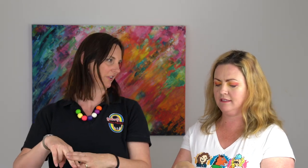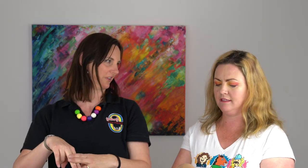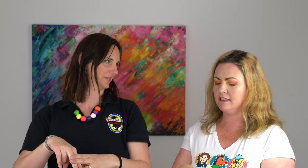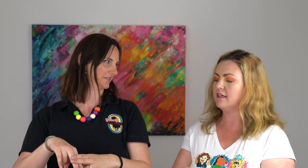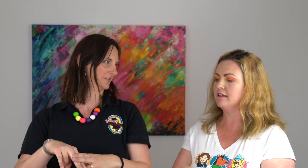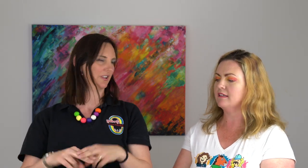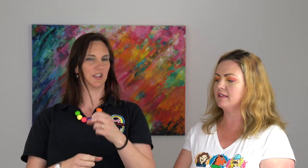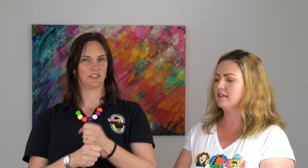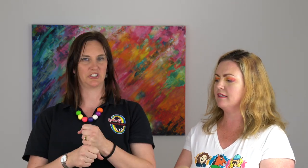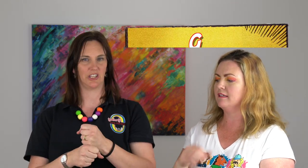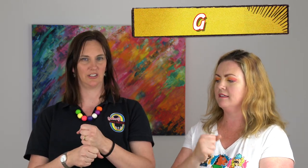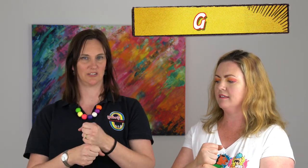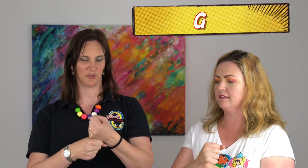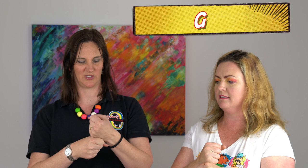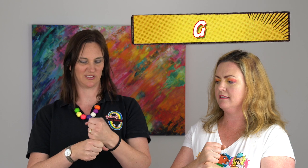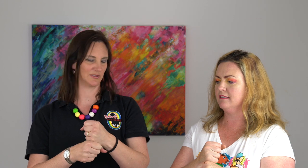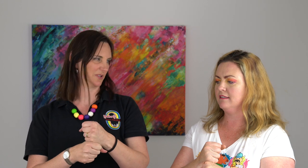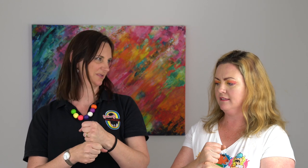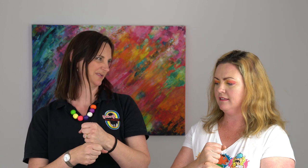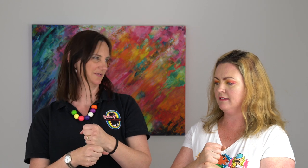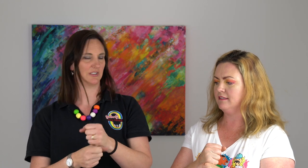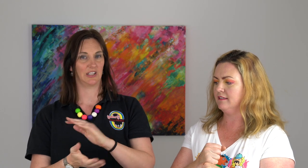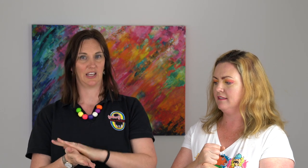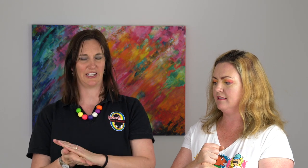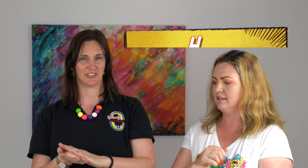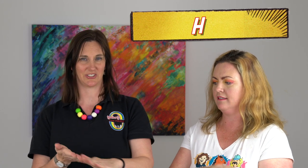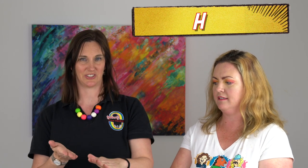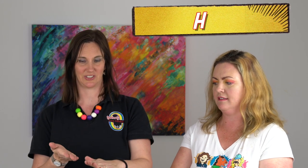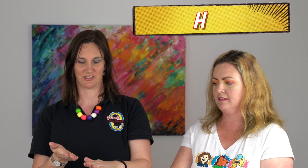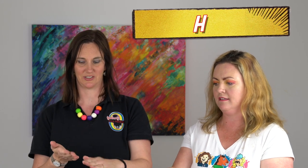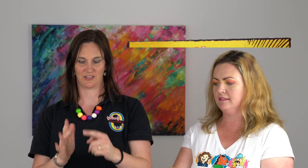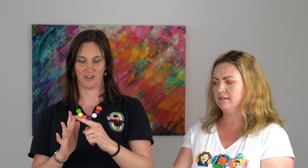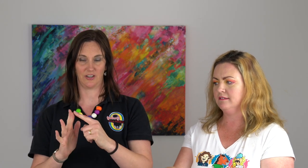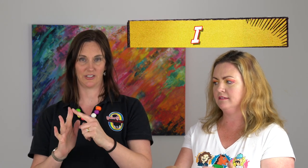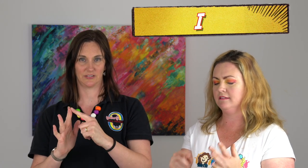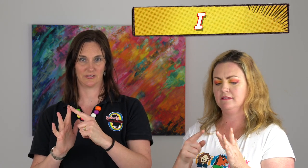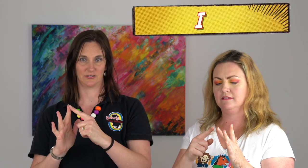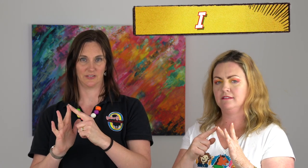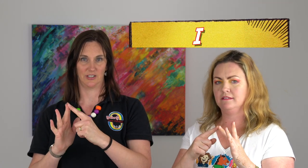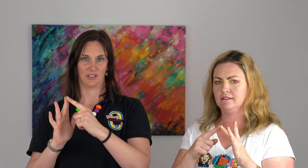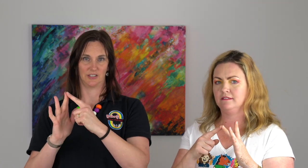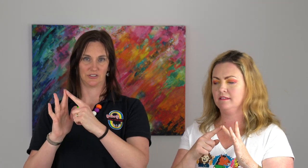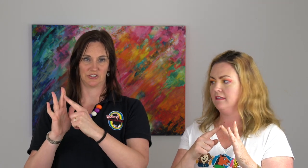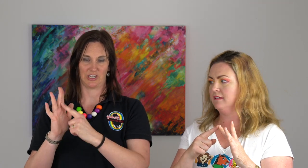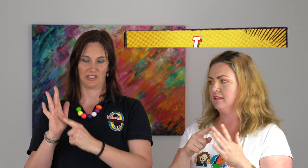know? Yeah. G sort of does as well. Yeah. H, I, J,